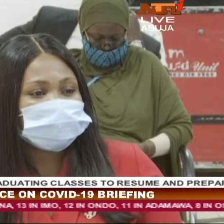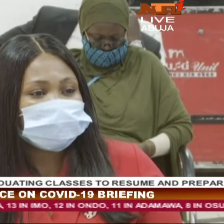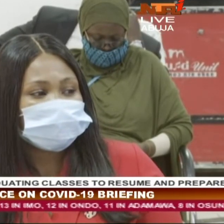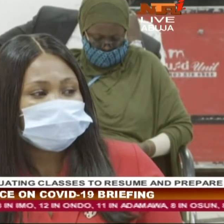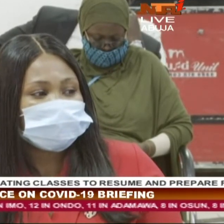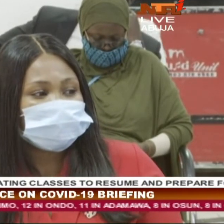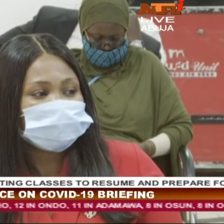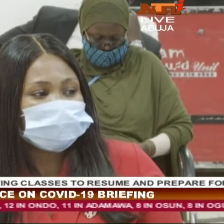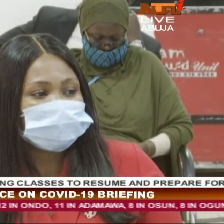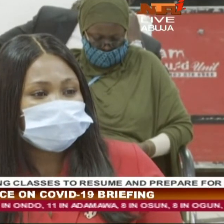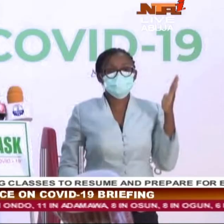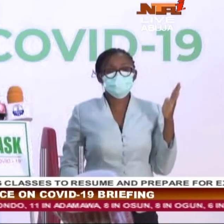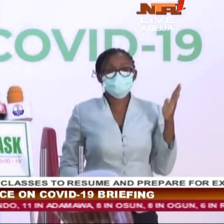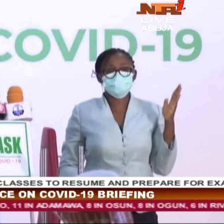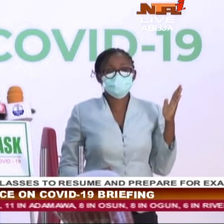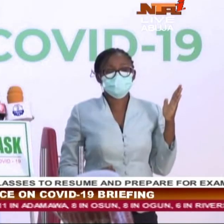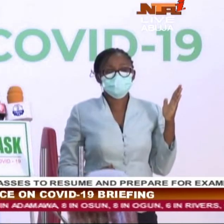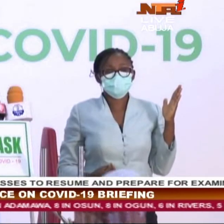Yeah?